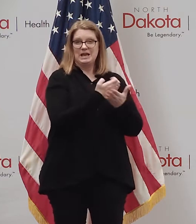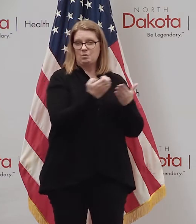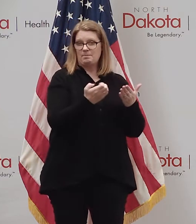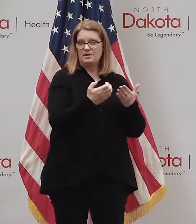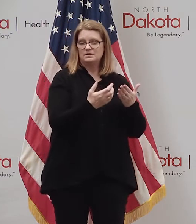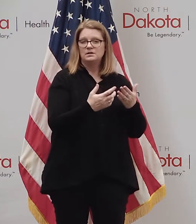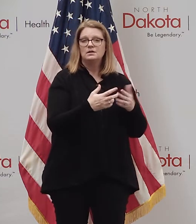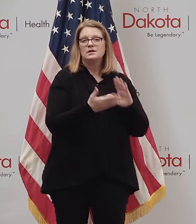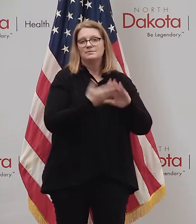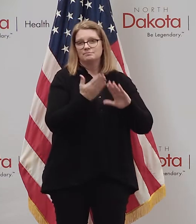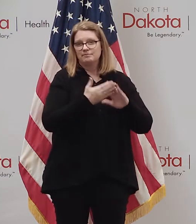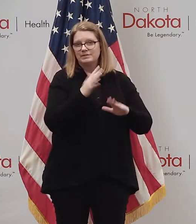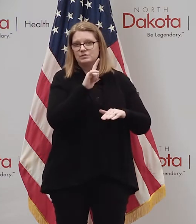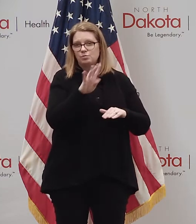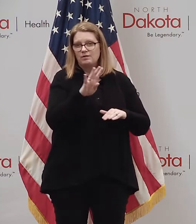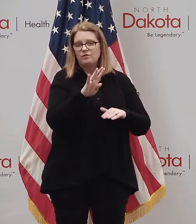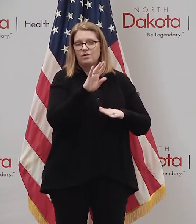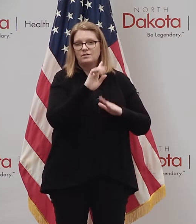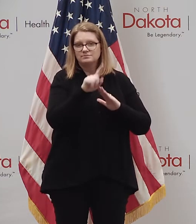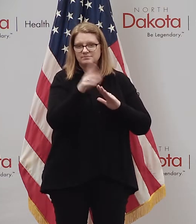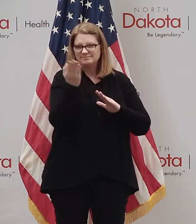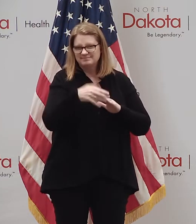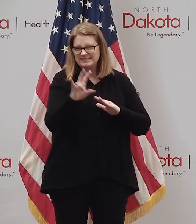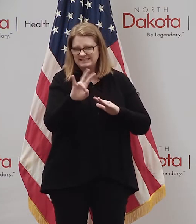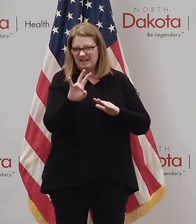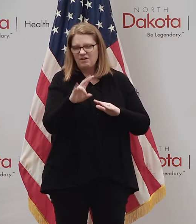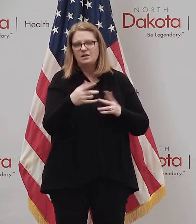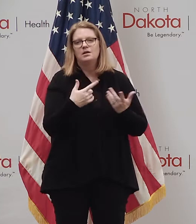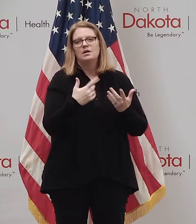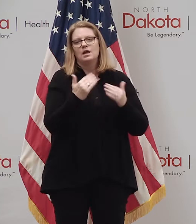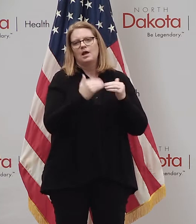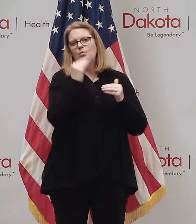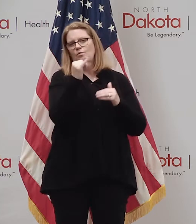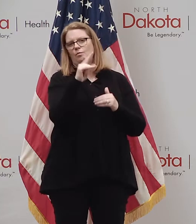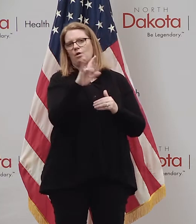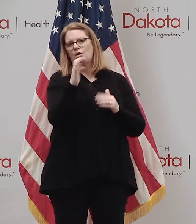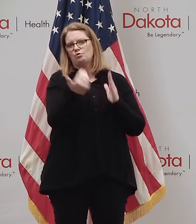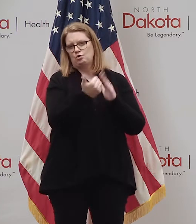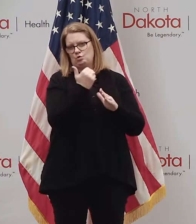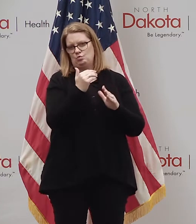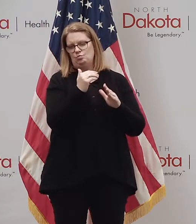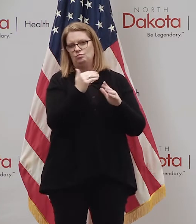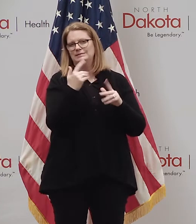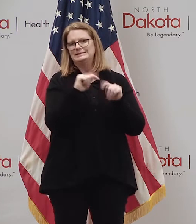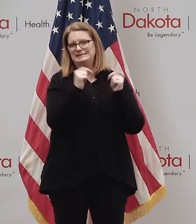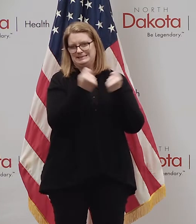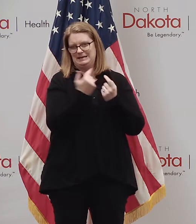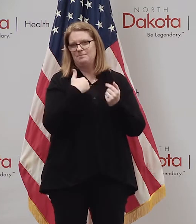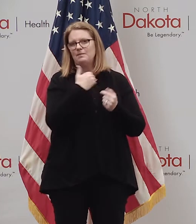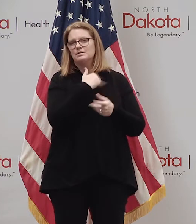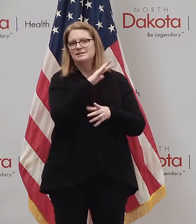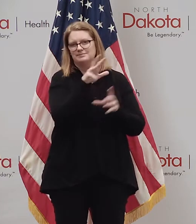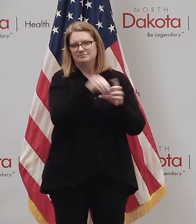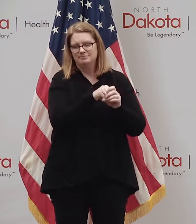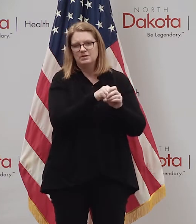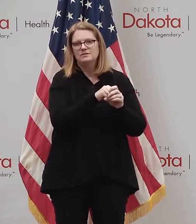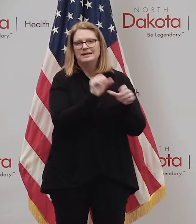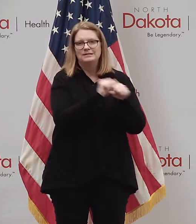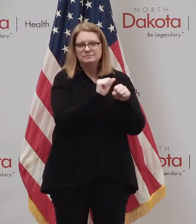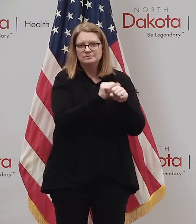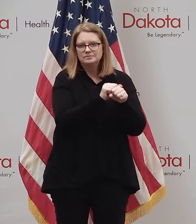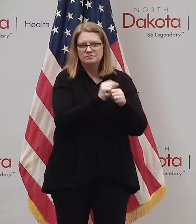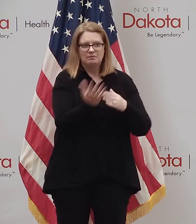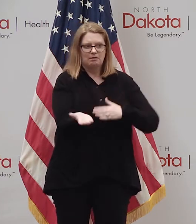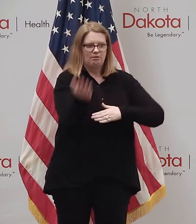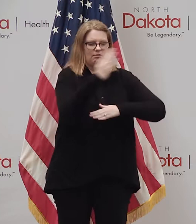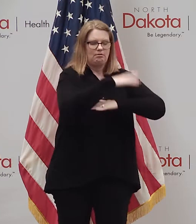to operating 24 hours a day, 7 days a week, and there are over 100 new team members that are contributing to this effort. And of course, this has been an